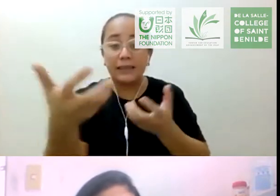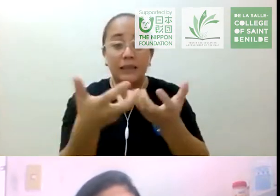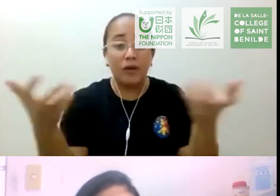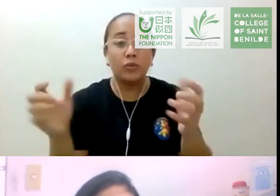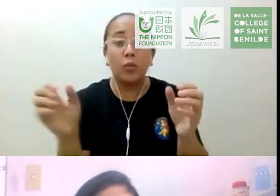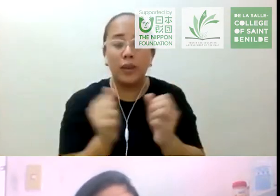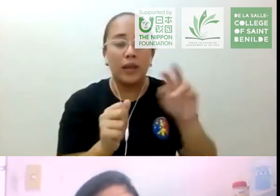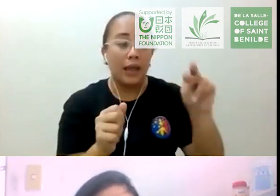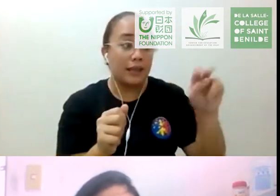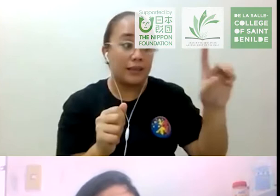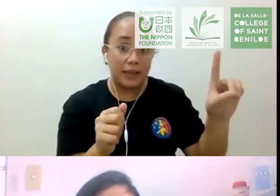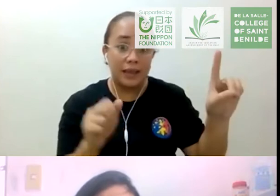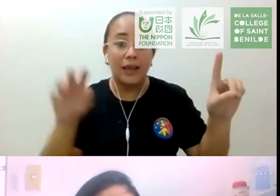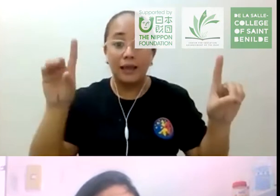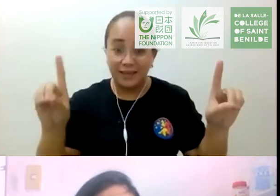hand.